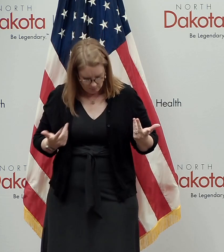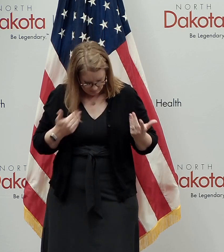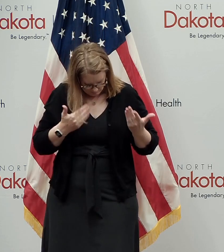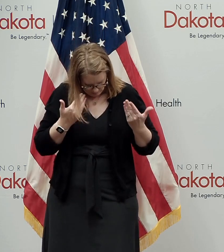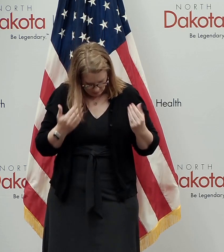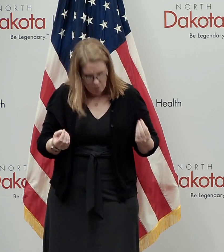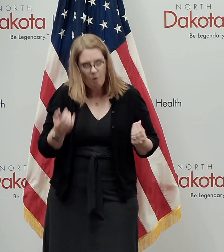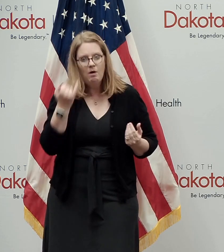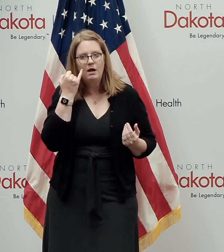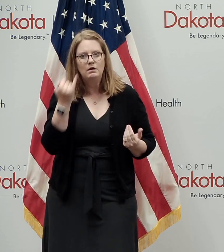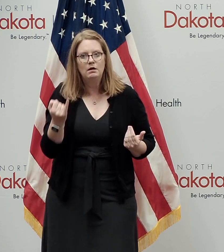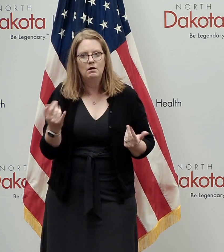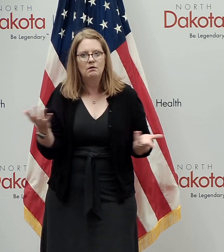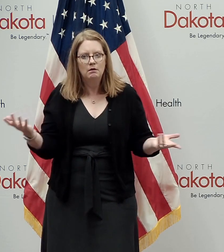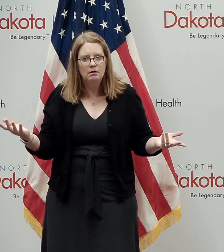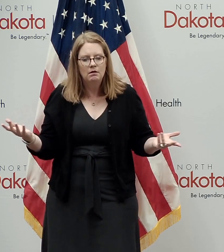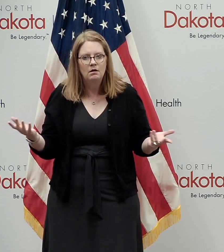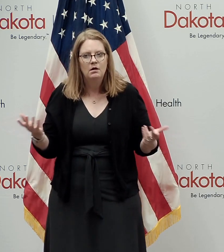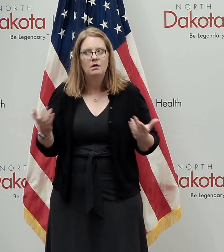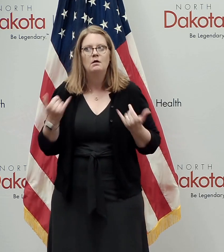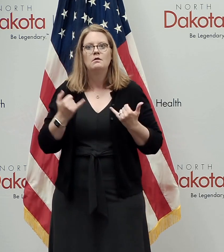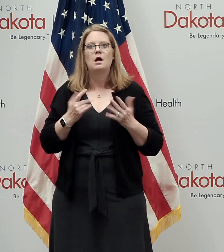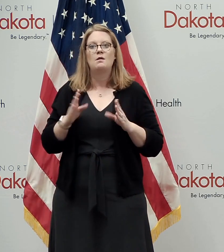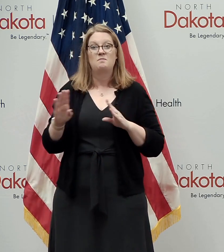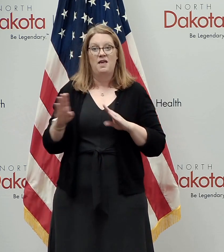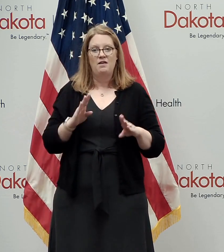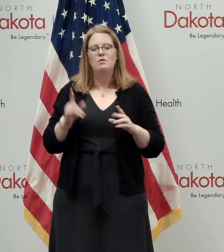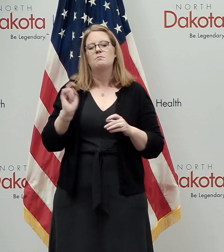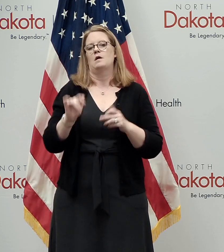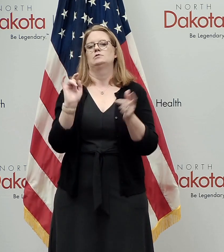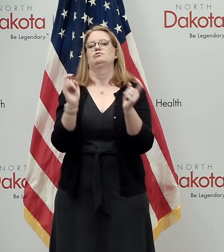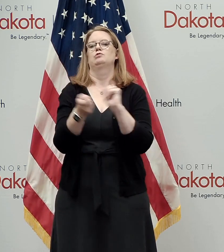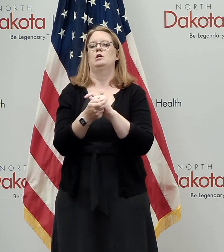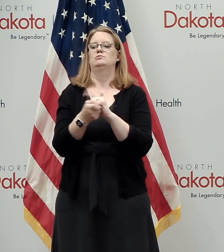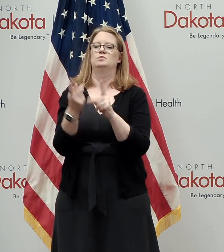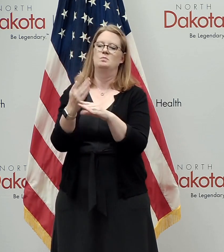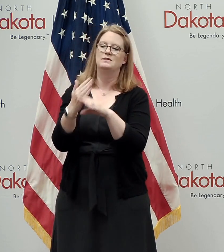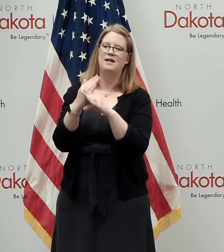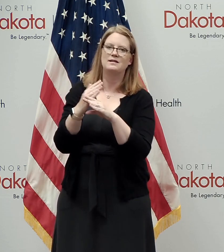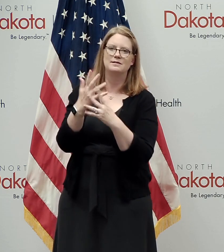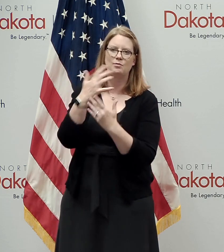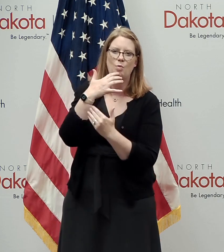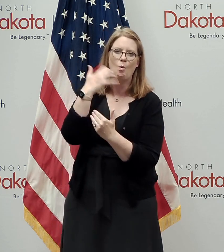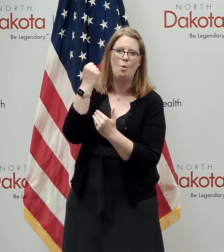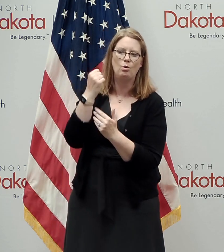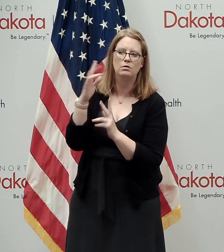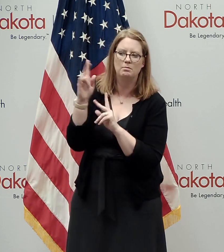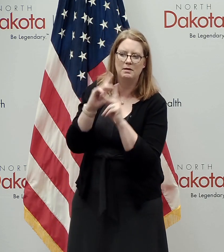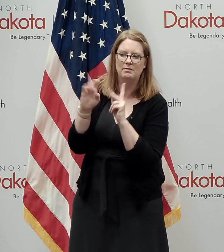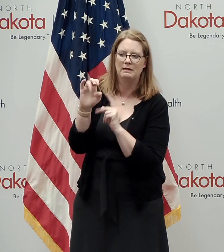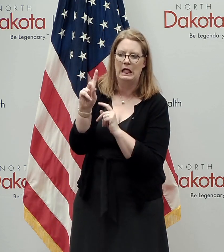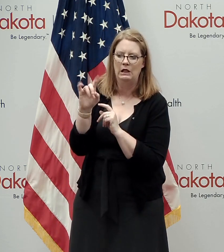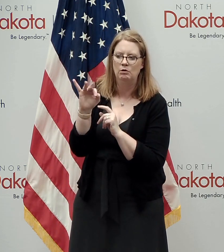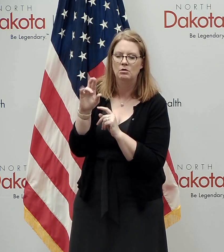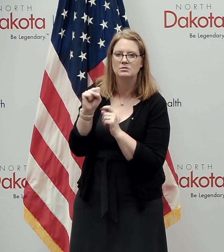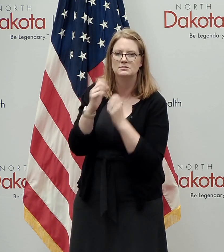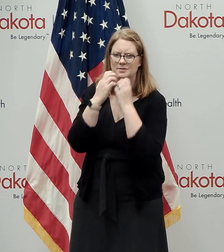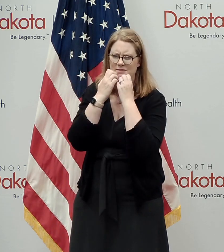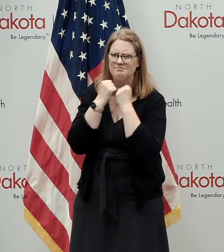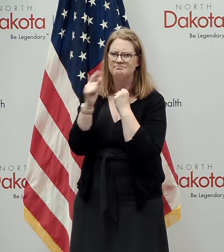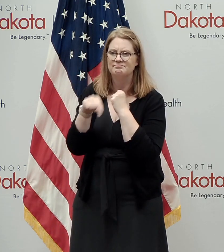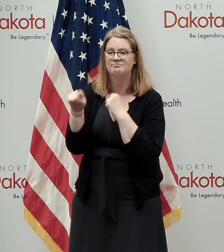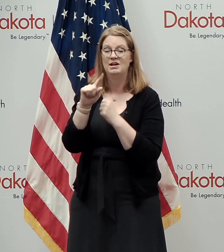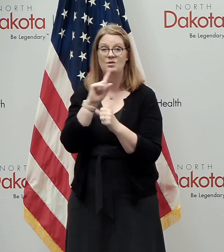behavior to protect the elders or those that are vulnerable in the community. So again, we really appreciate the collaboration with the